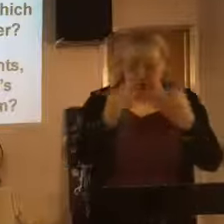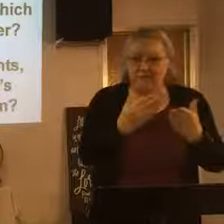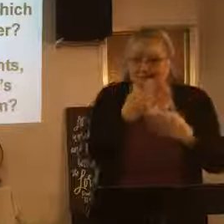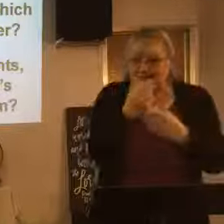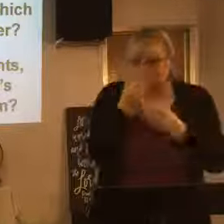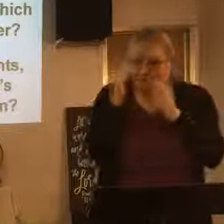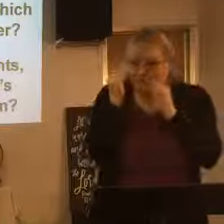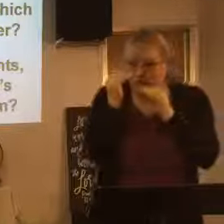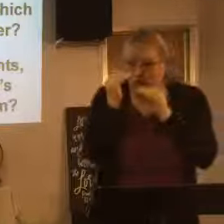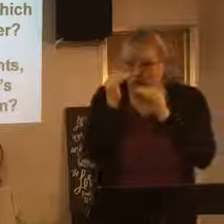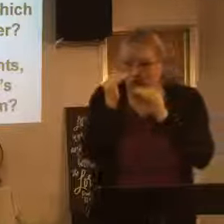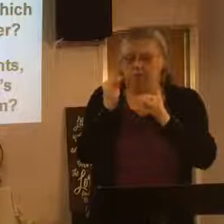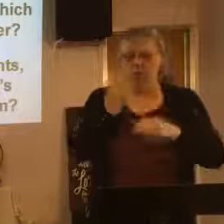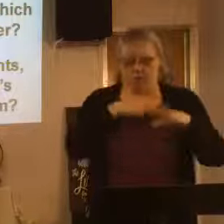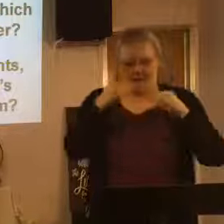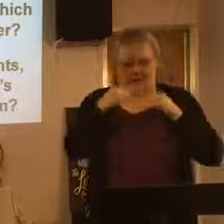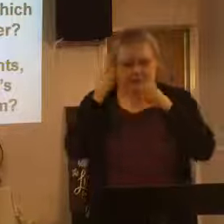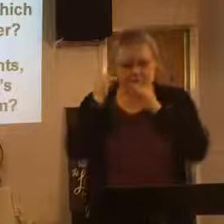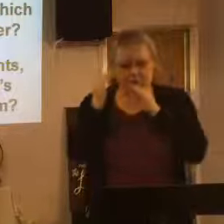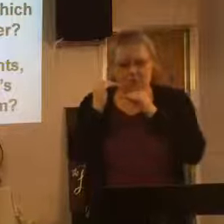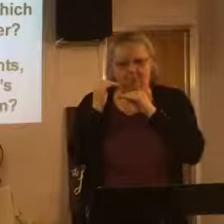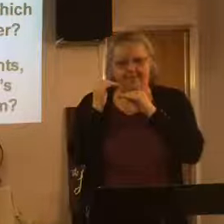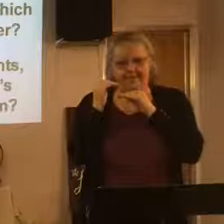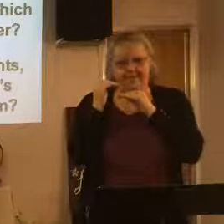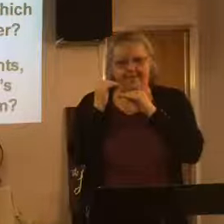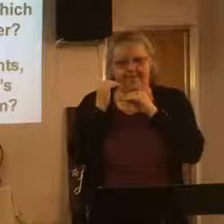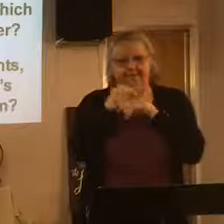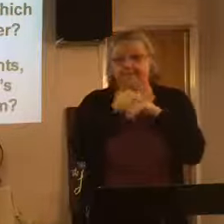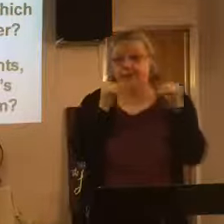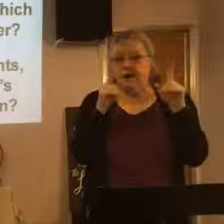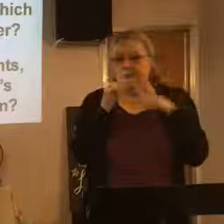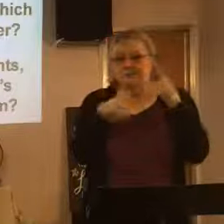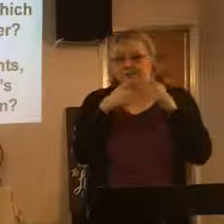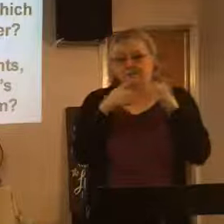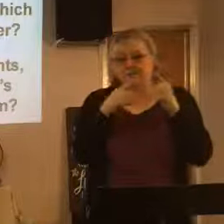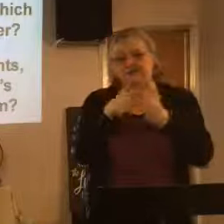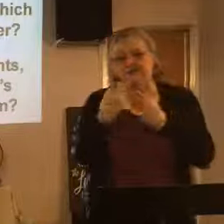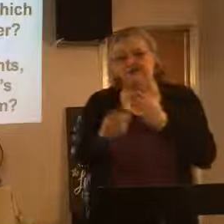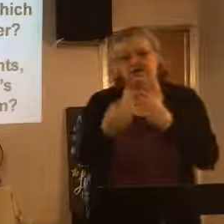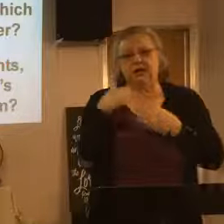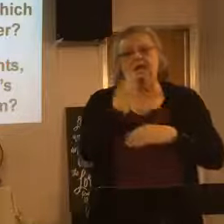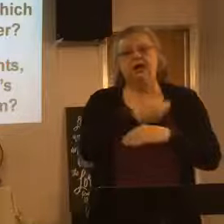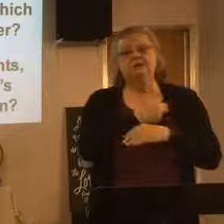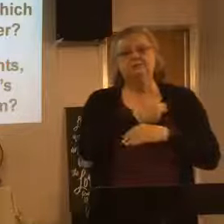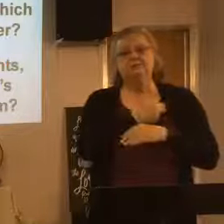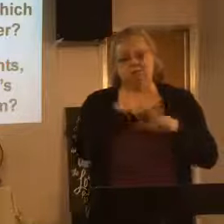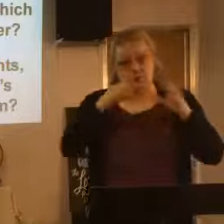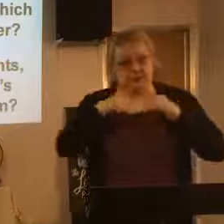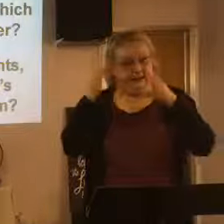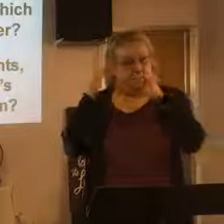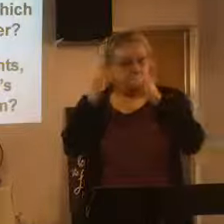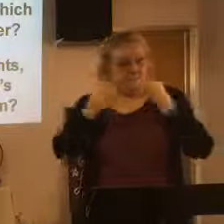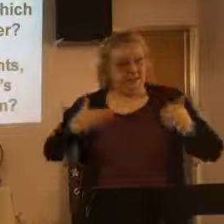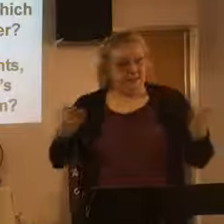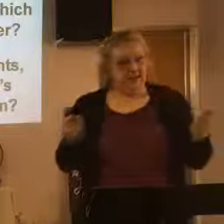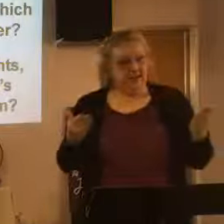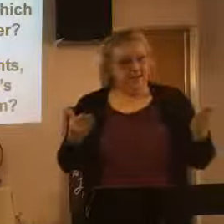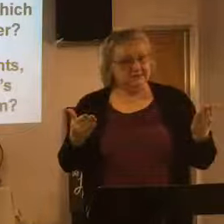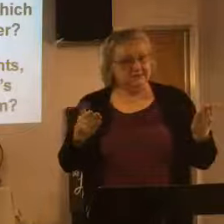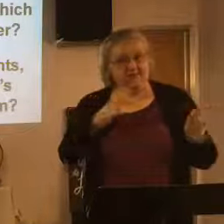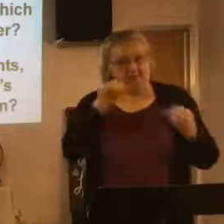hope. We can have hope, but then people let us down. We can have hope in things, and